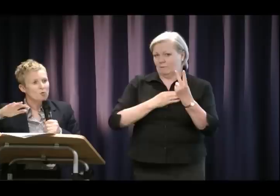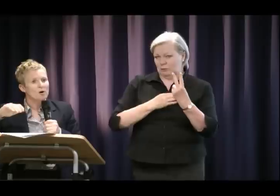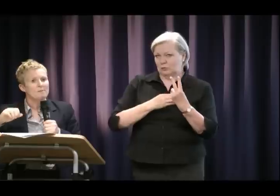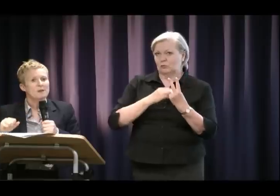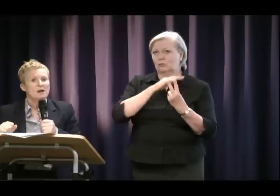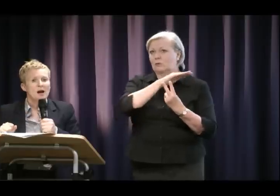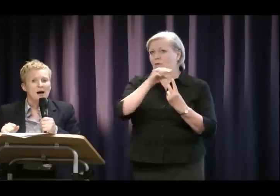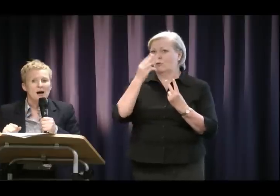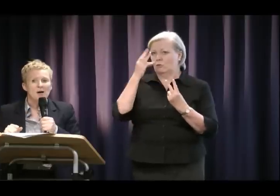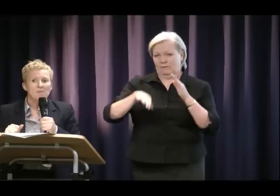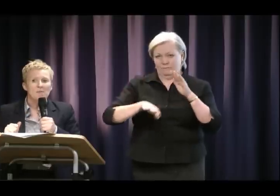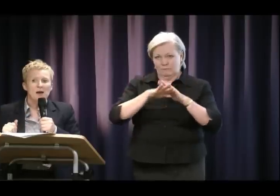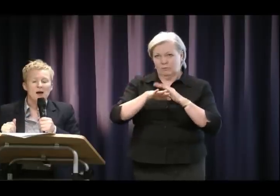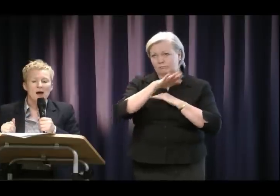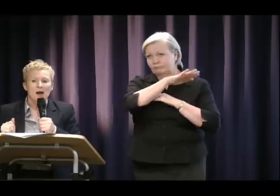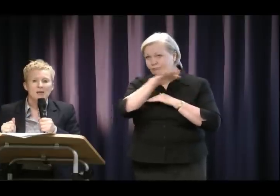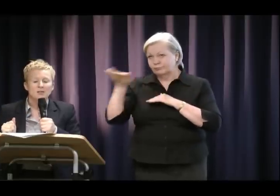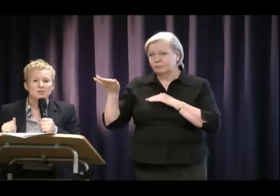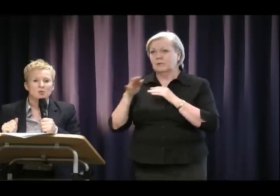level 4.